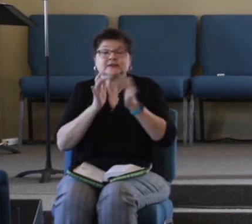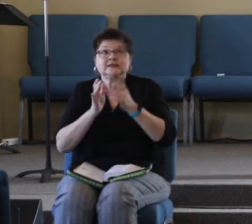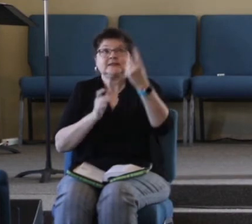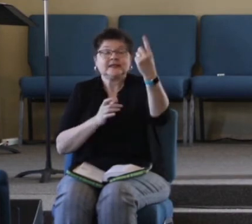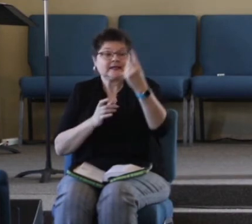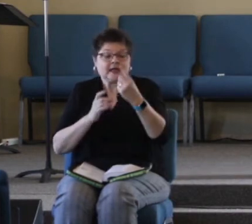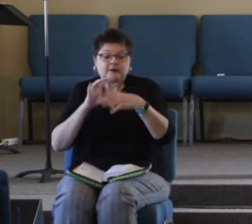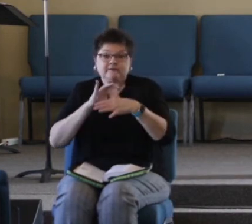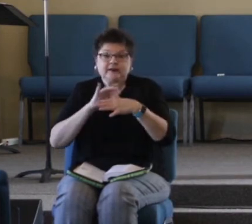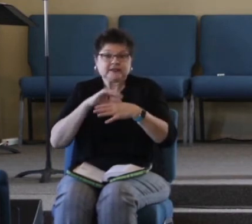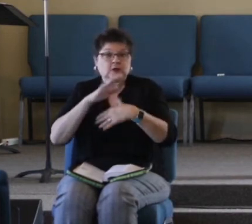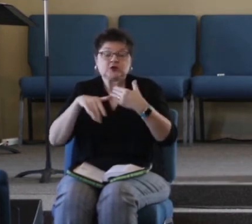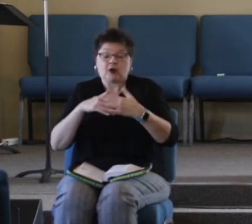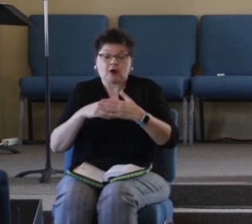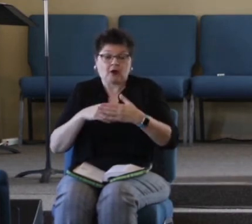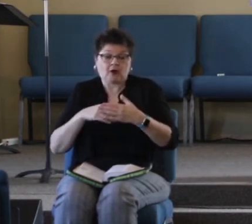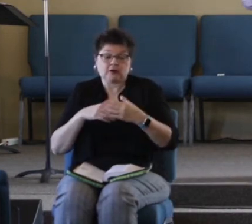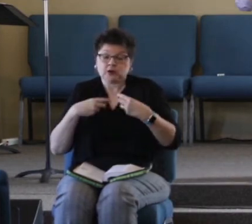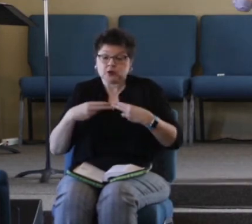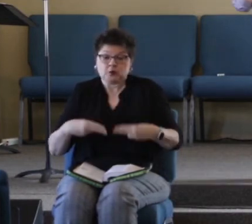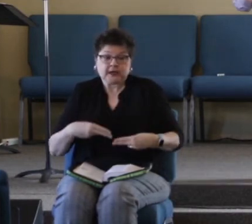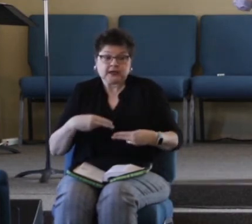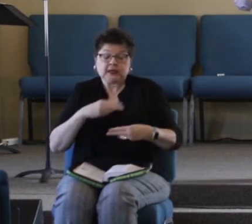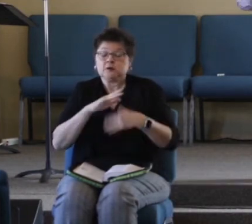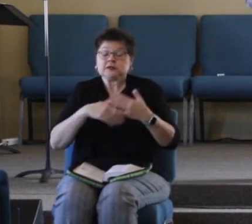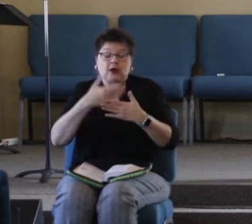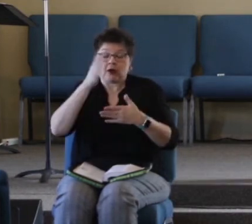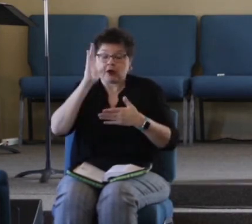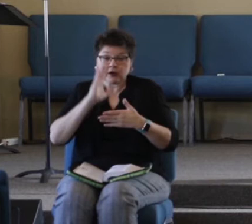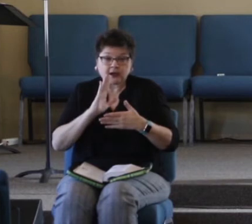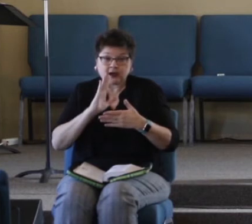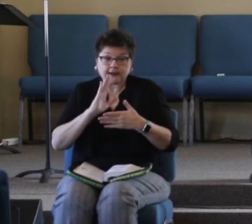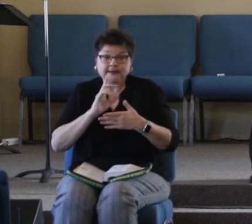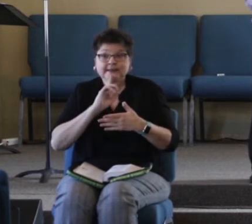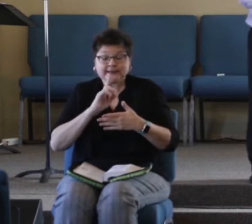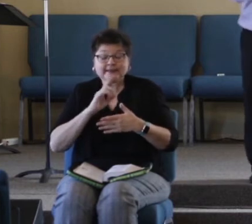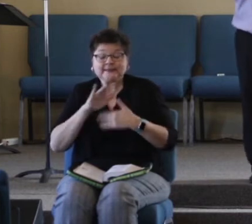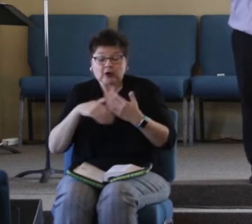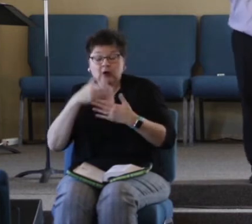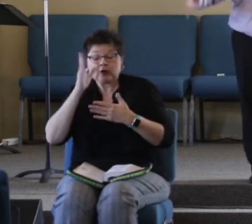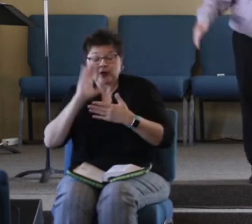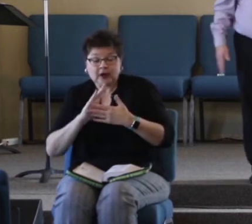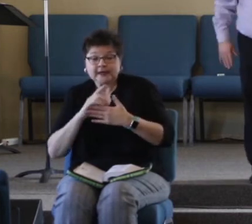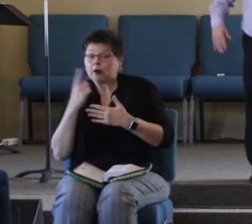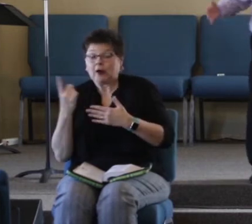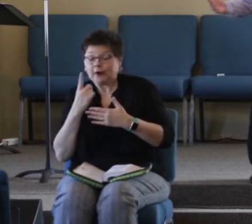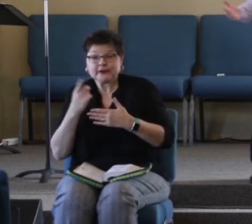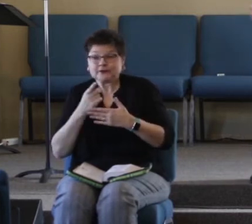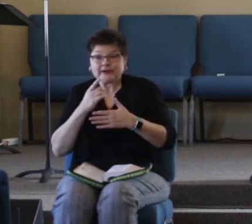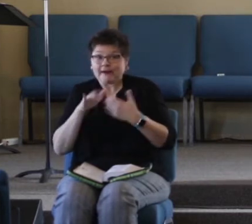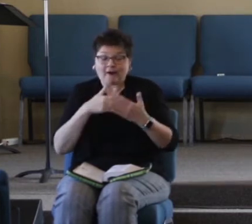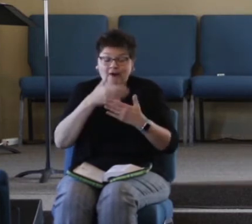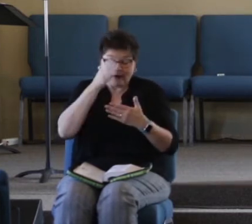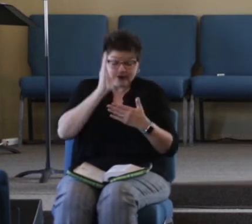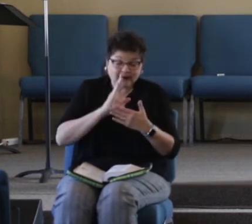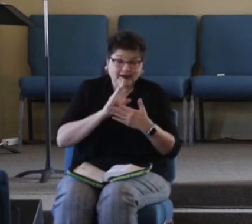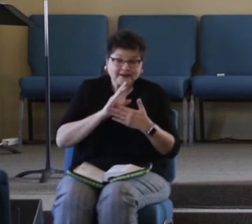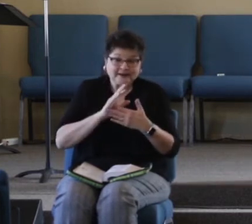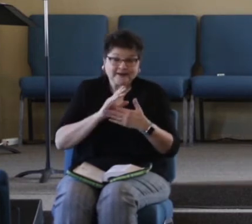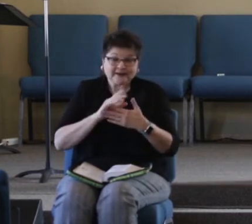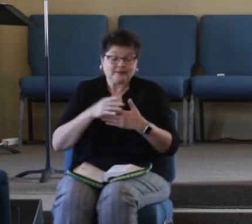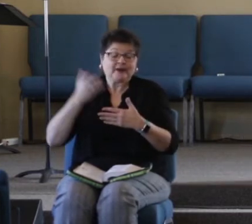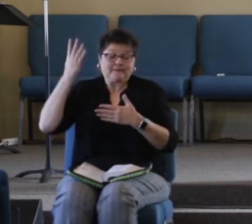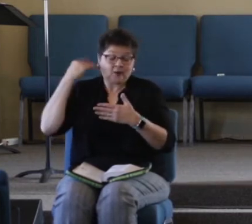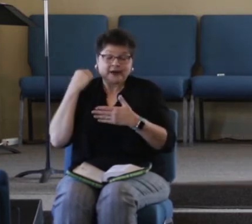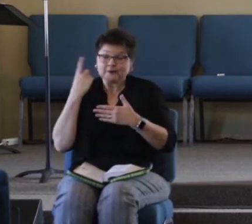all human, and he was all God. And he is all God. He will always be all God. He was always all God. But he